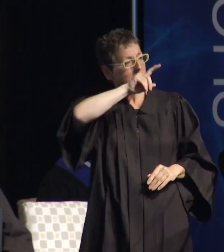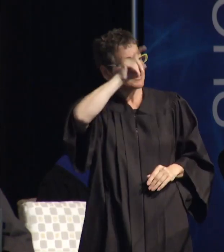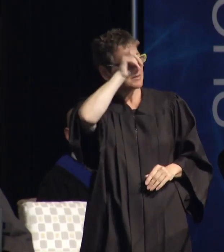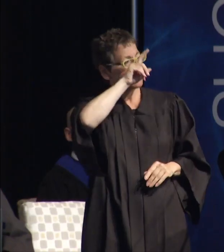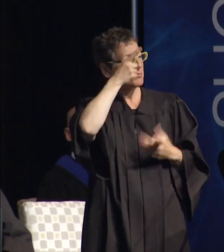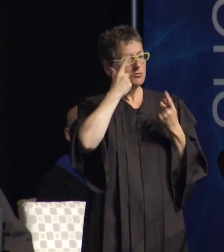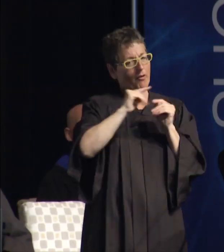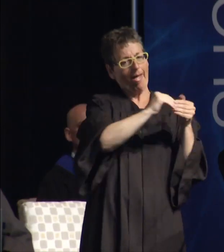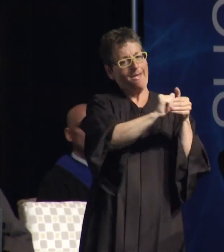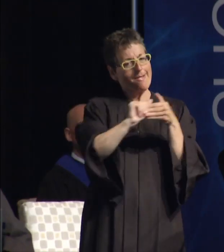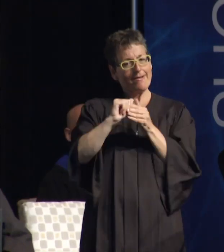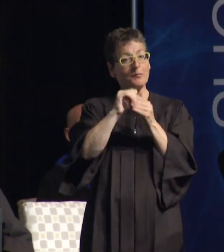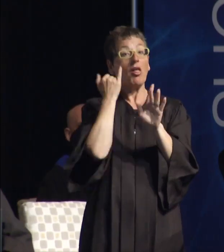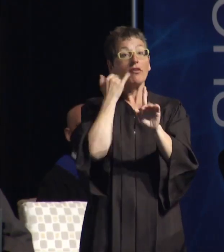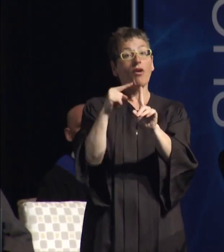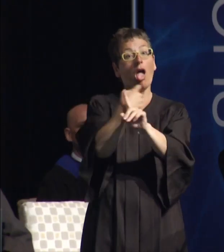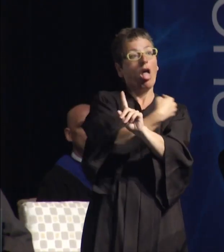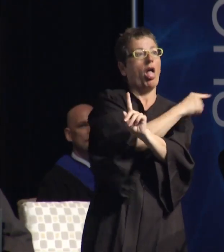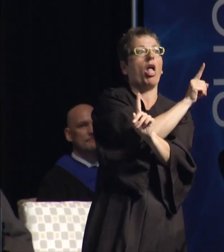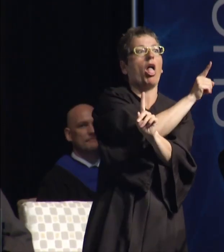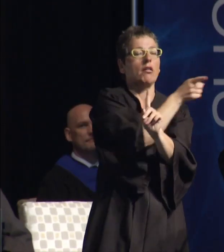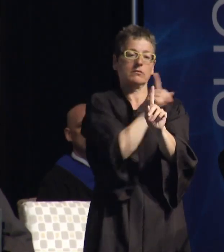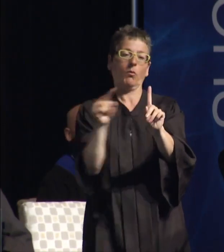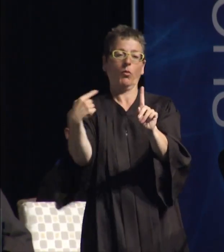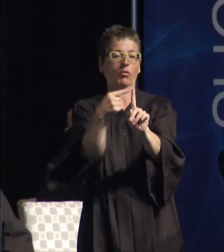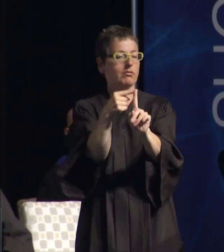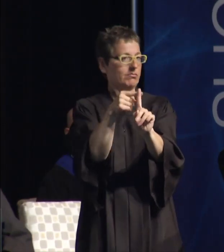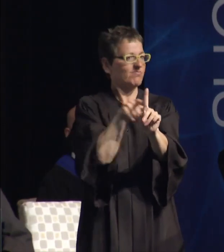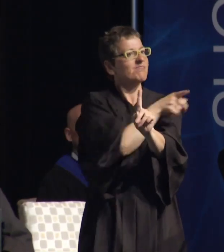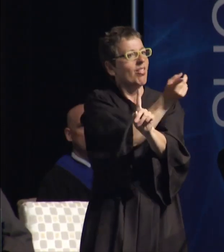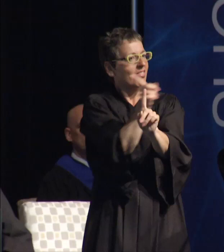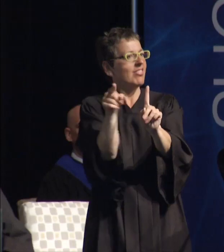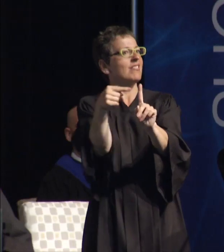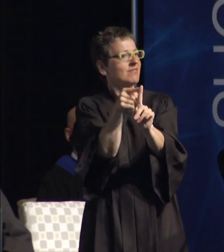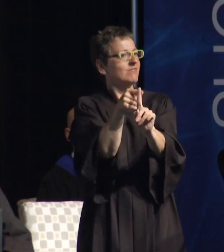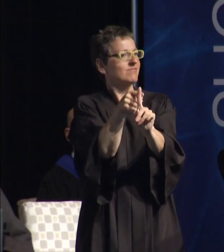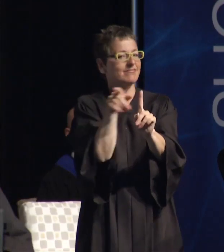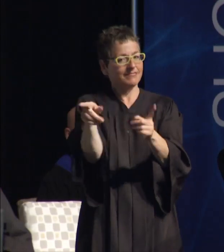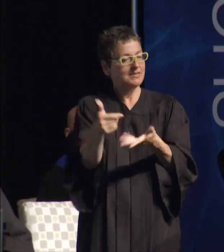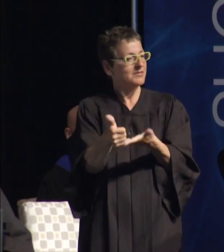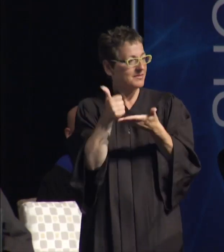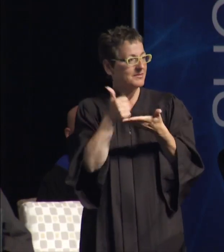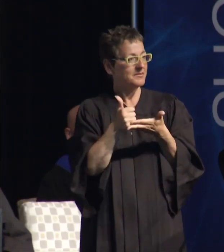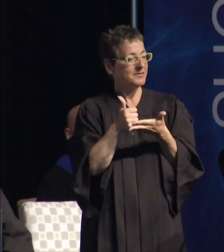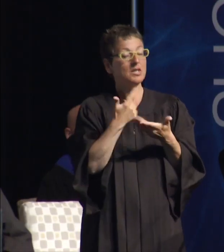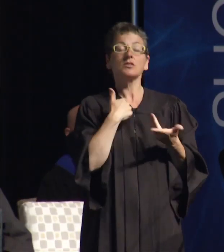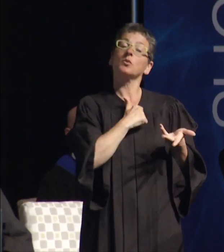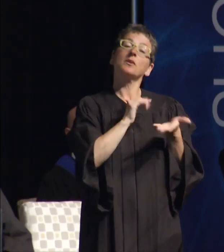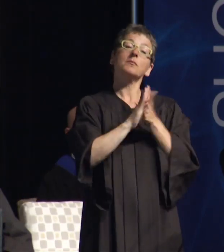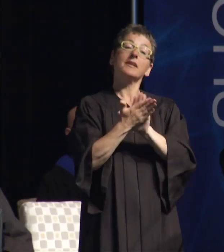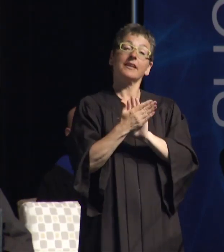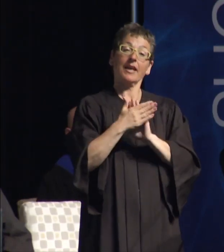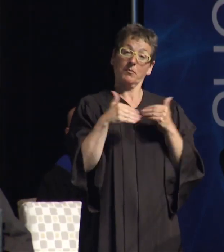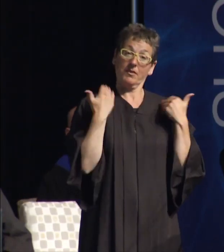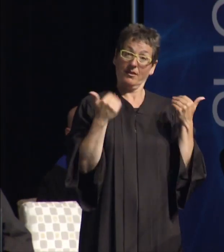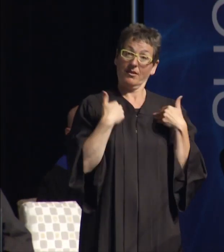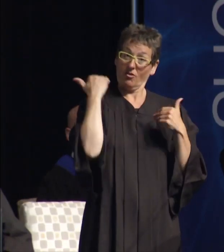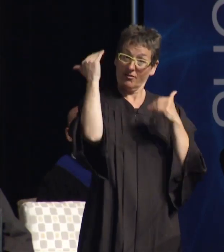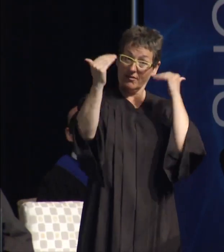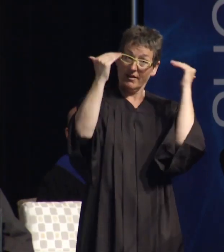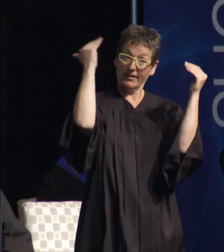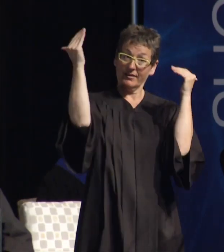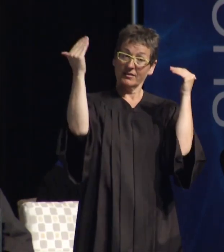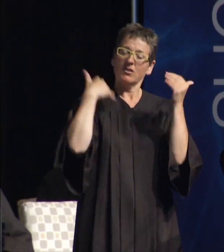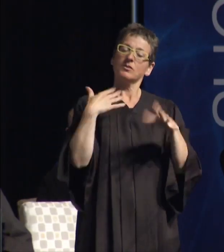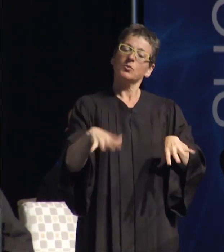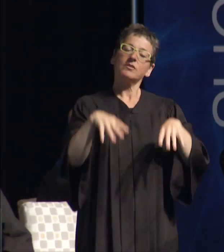guiding us back on the right path if we got lost in self. As we developed into young adults, we adopted different codes